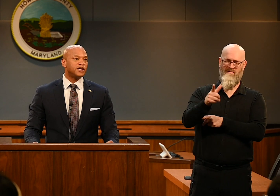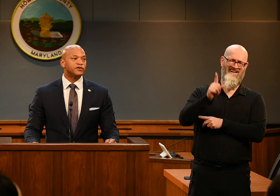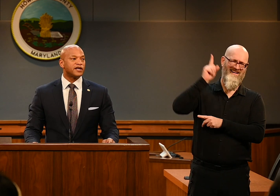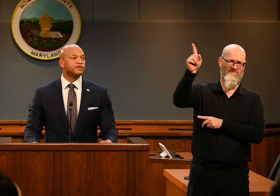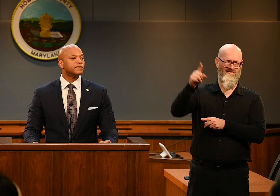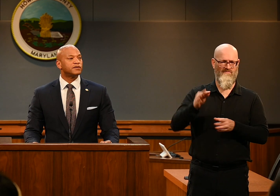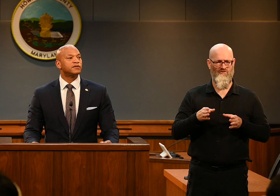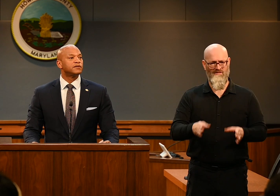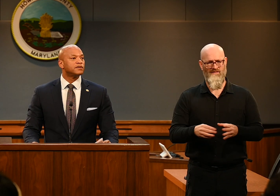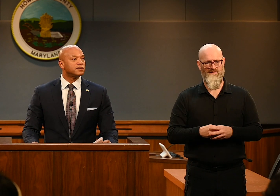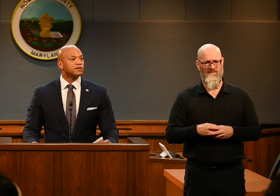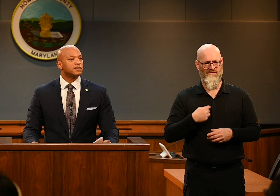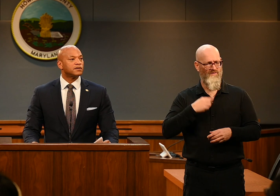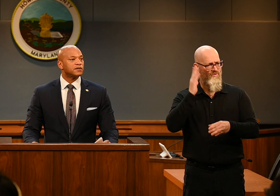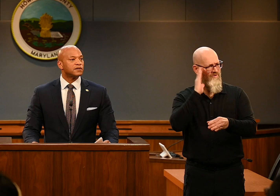not do to keep you safe.